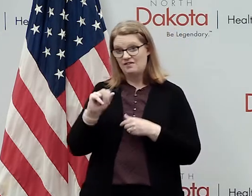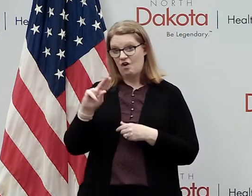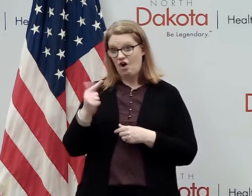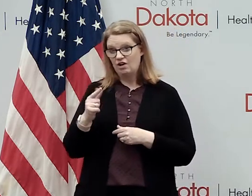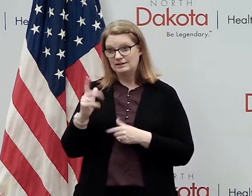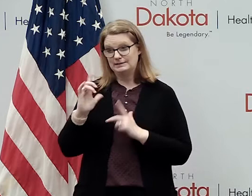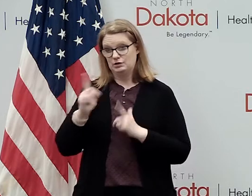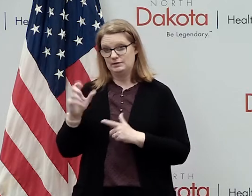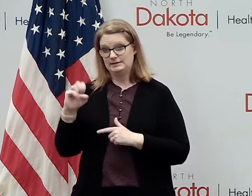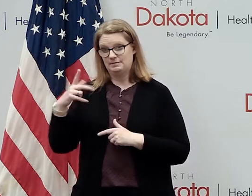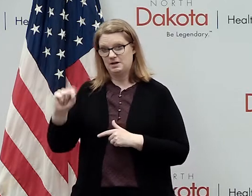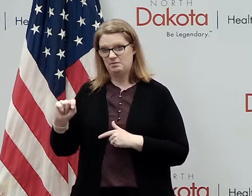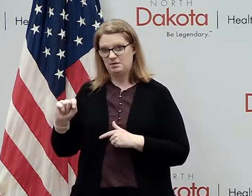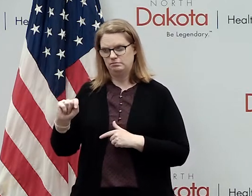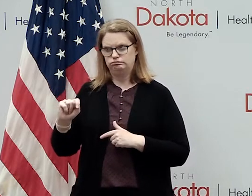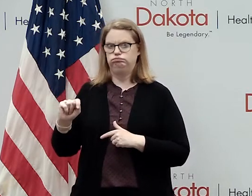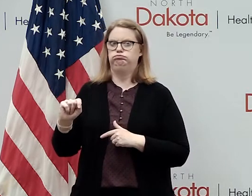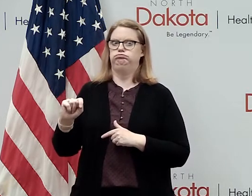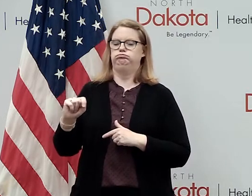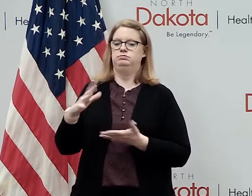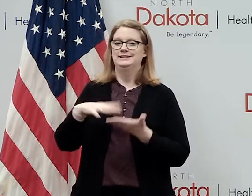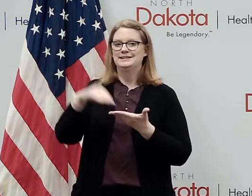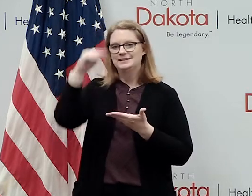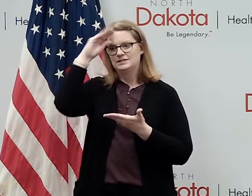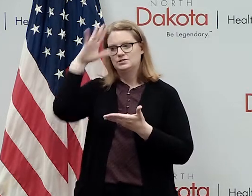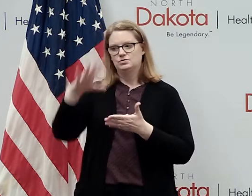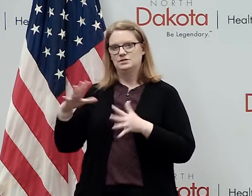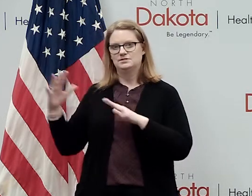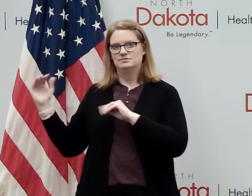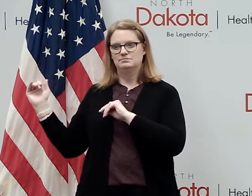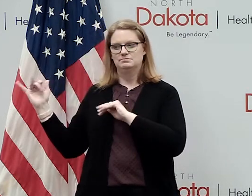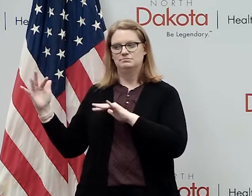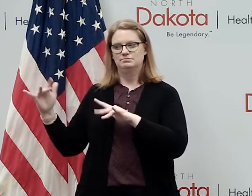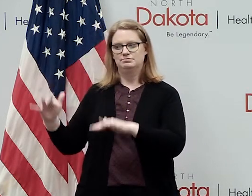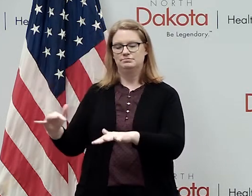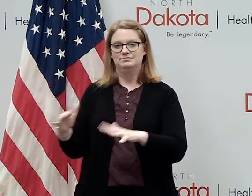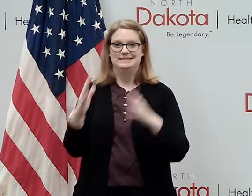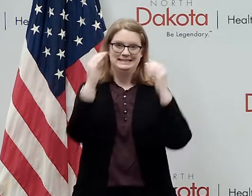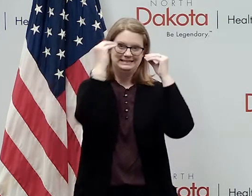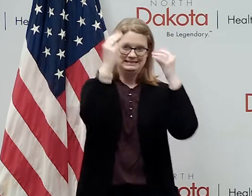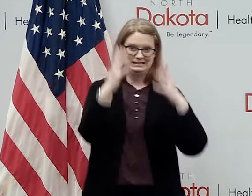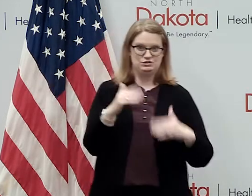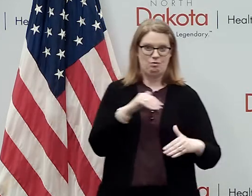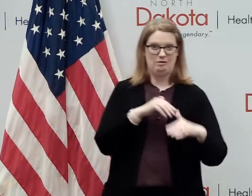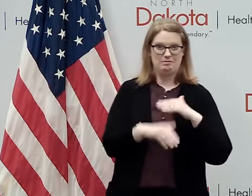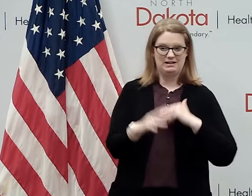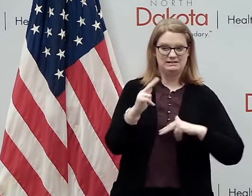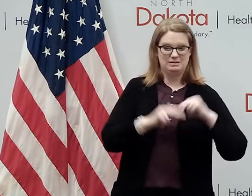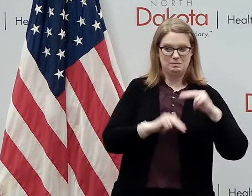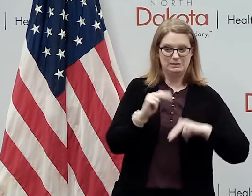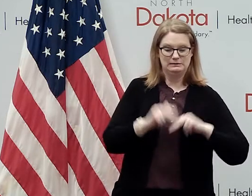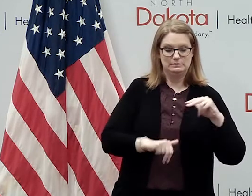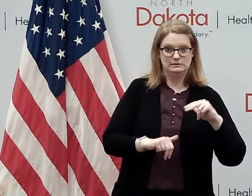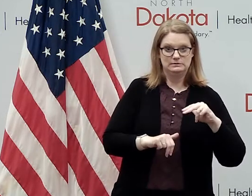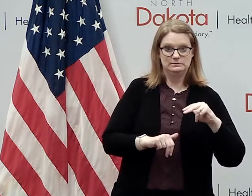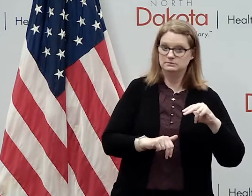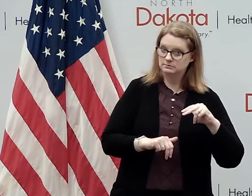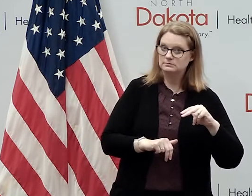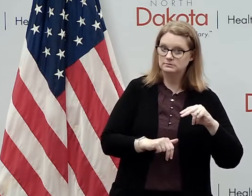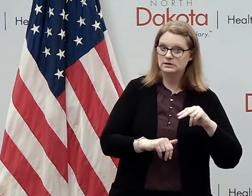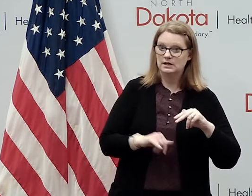September. With students going back to school and teachers going back into the buildings in our, the school buildings in